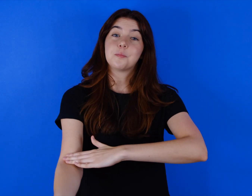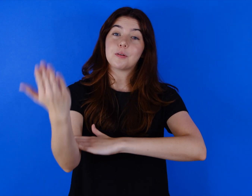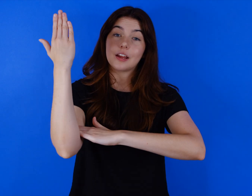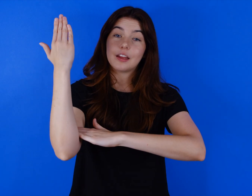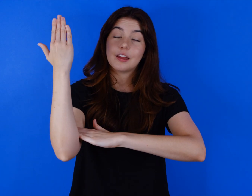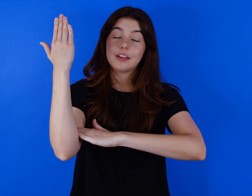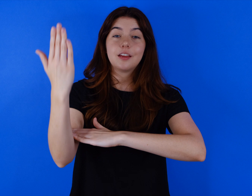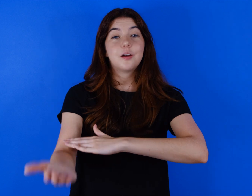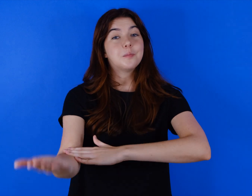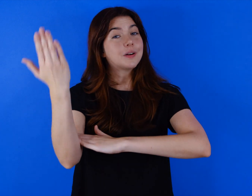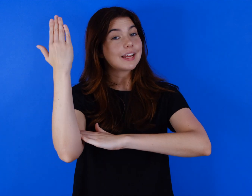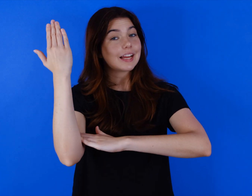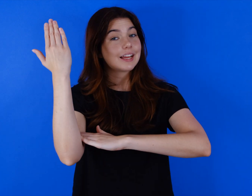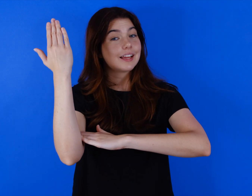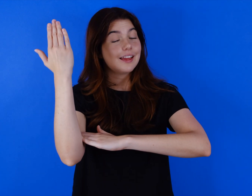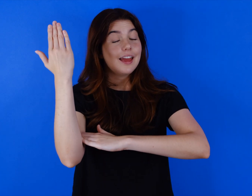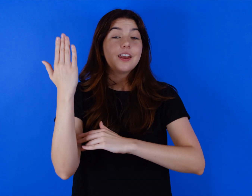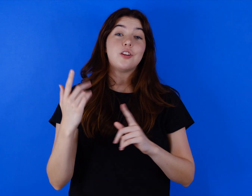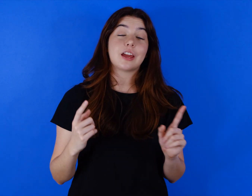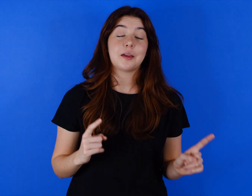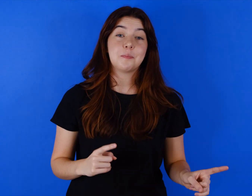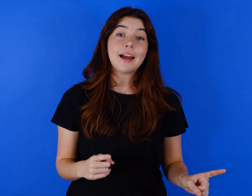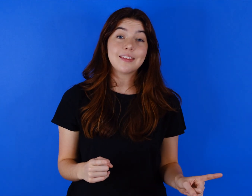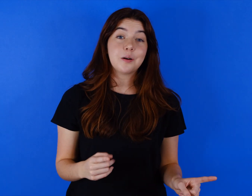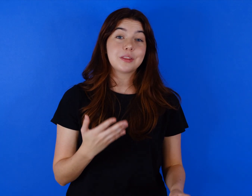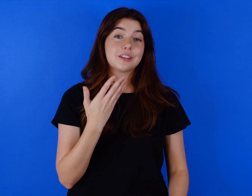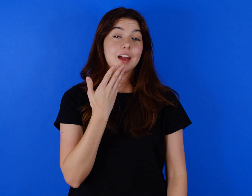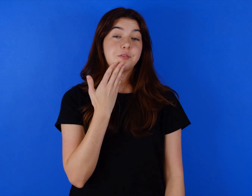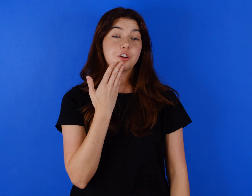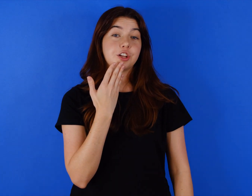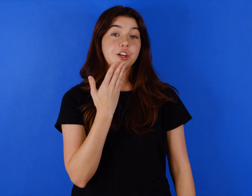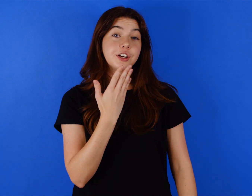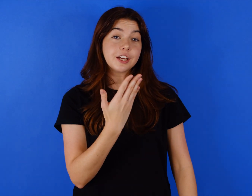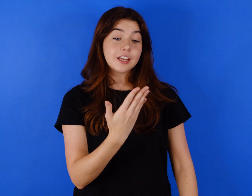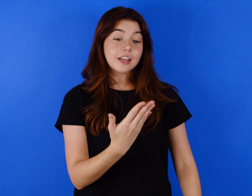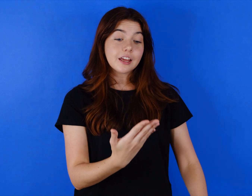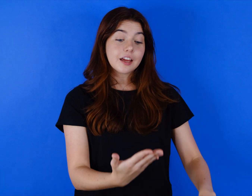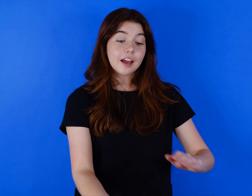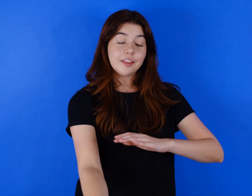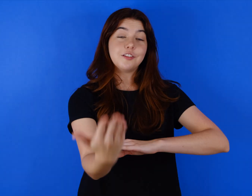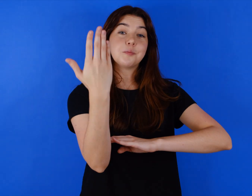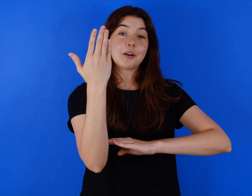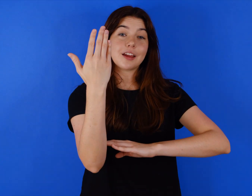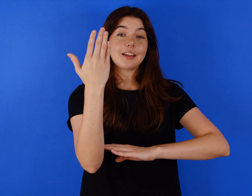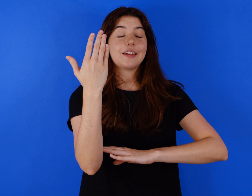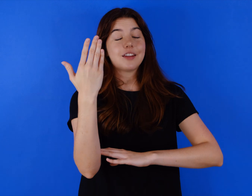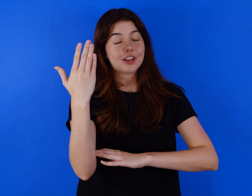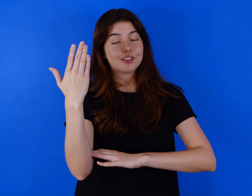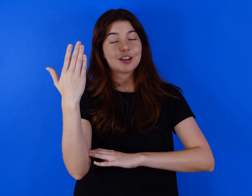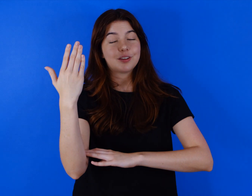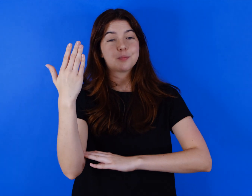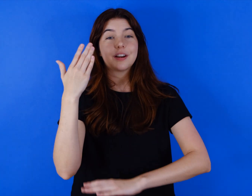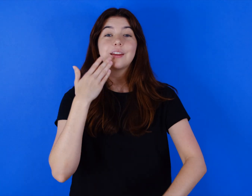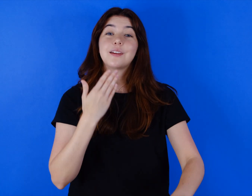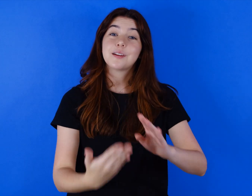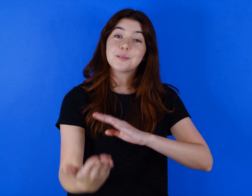morning, morning. Now you can combine that with the sign for good, and then do morning. And that's how you sign good morning. Good